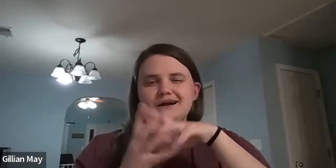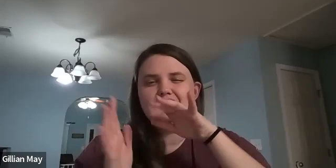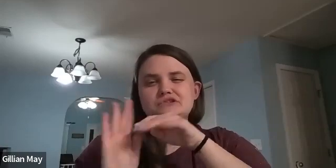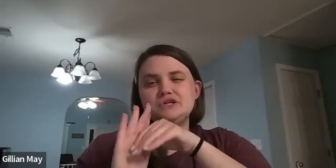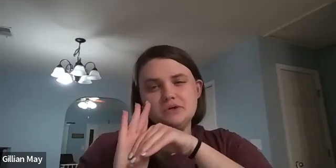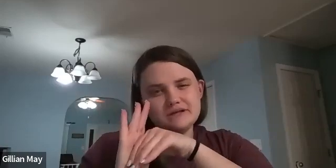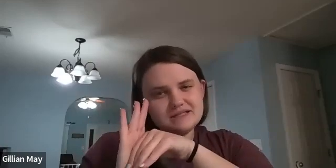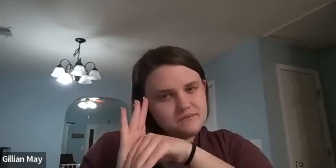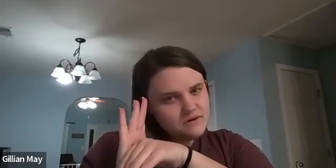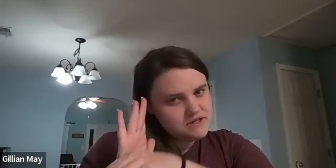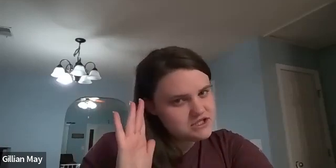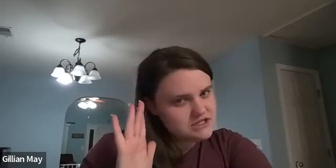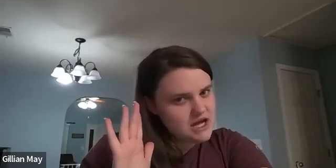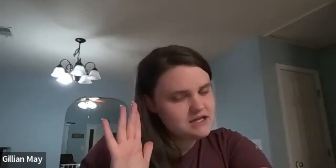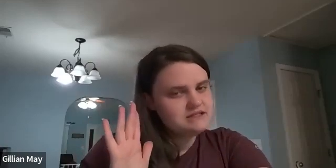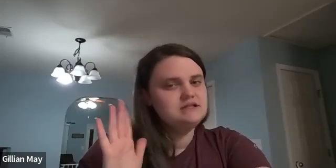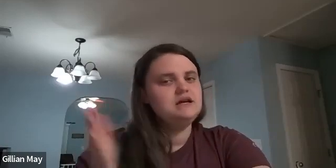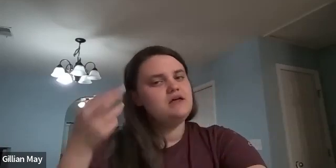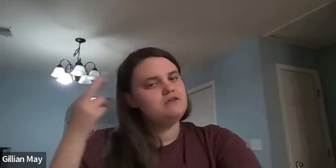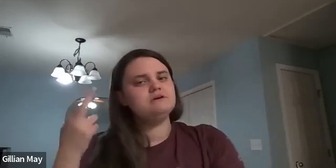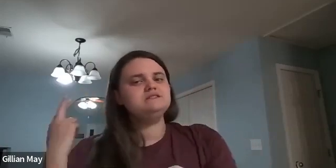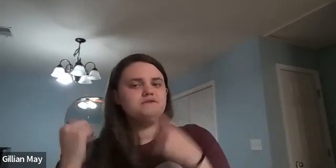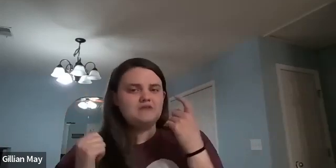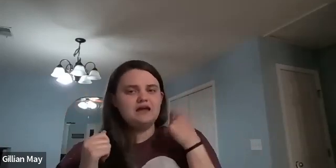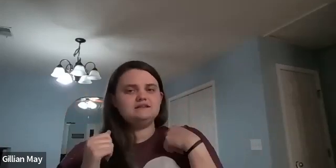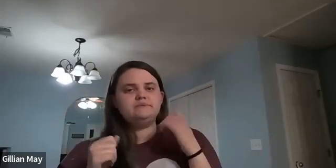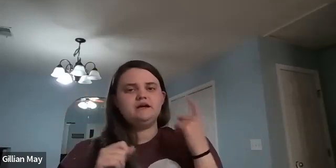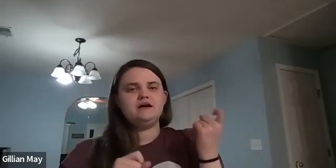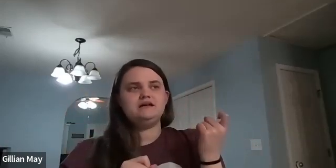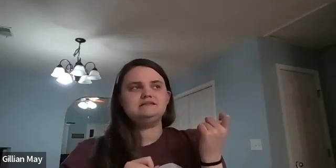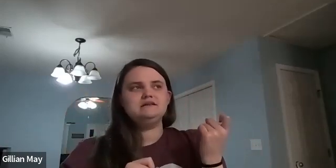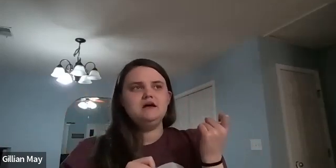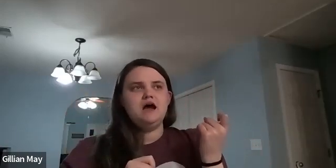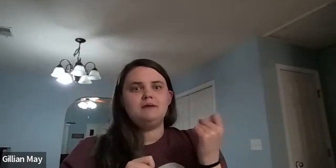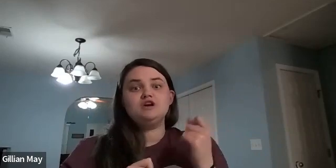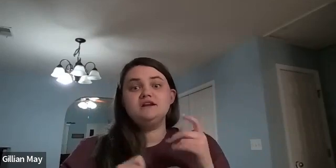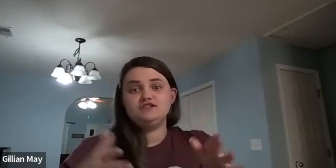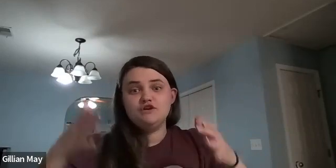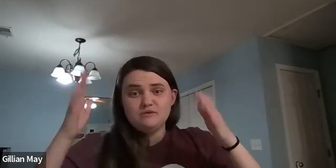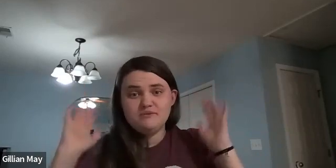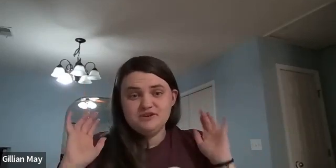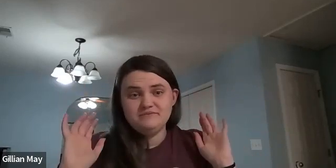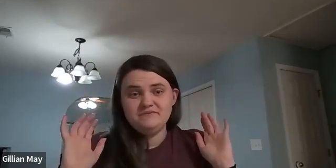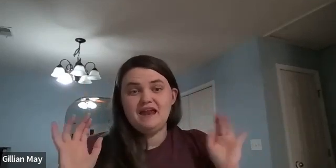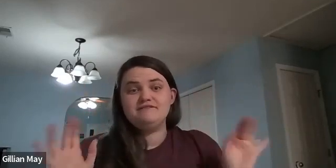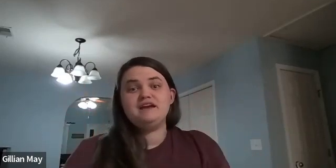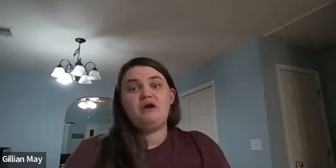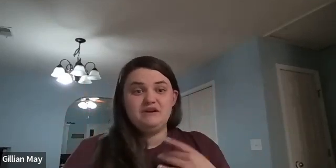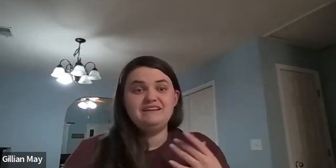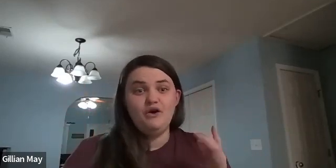going to go too in depth of it just yet. And the reason for that is because I'm trying not to overwhelm you. And I feel like I really